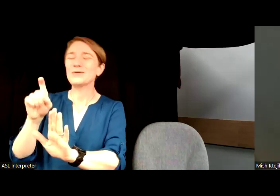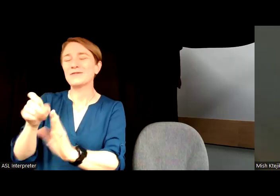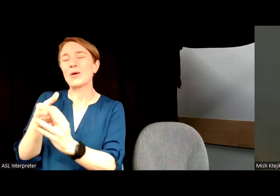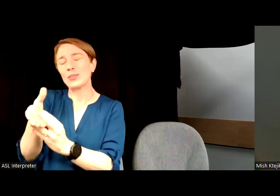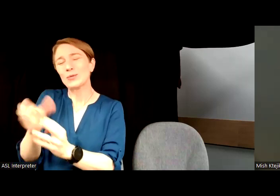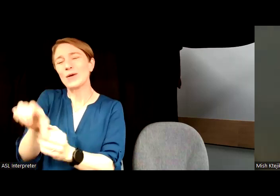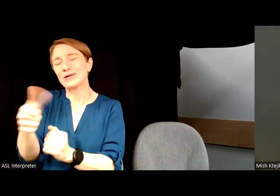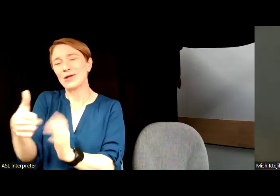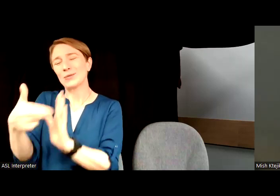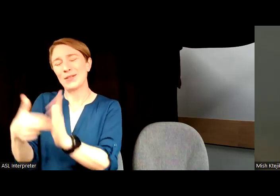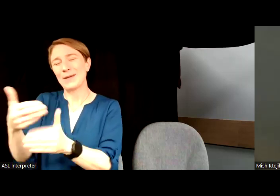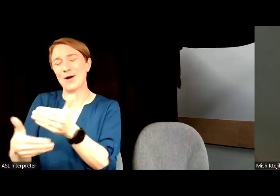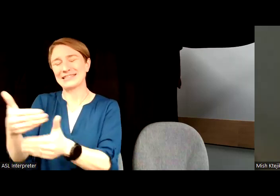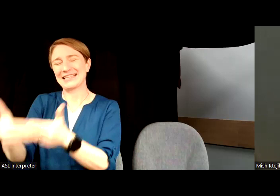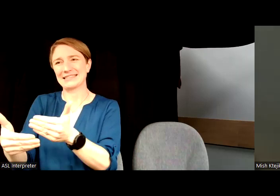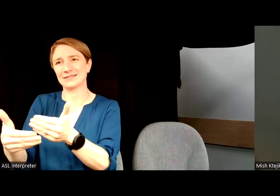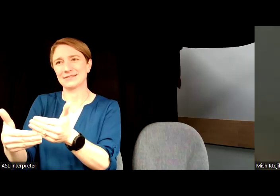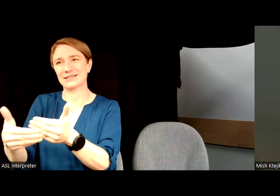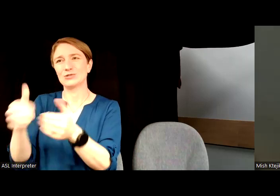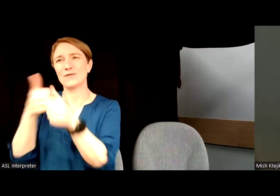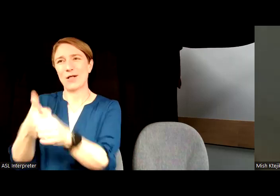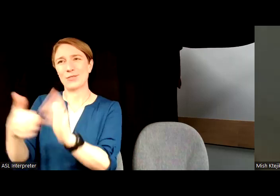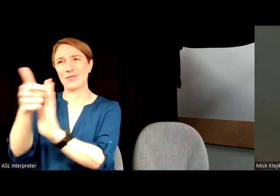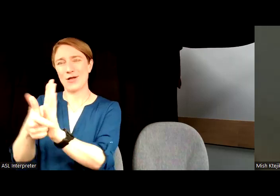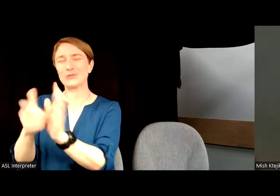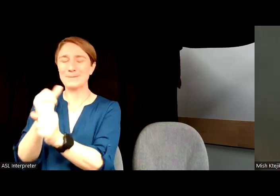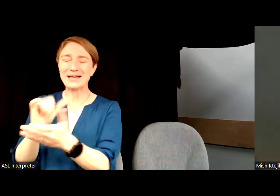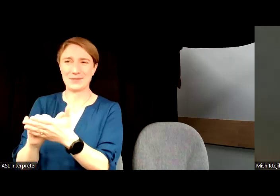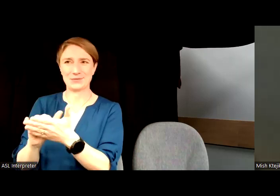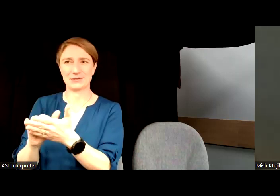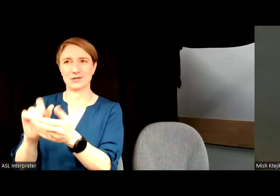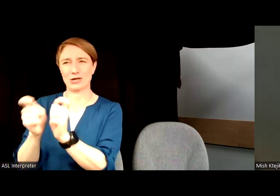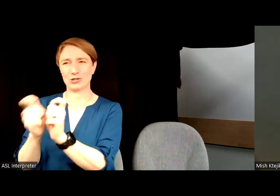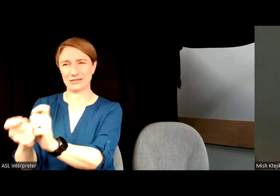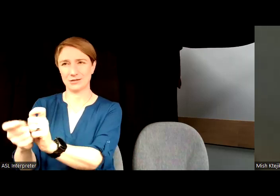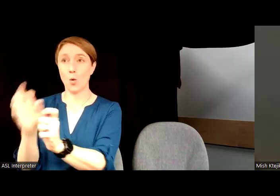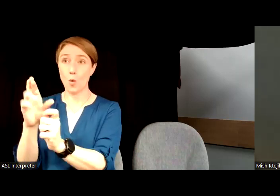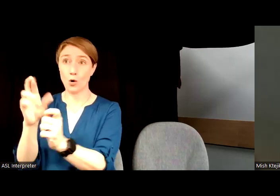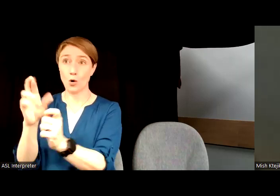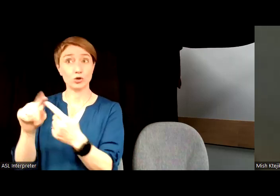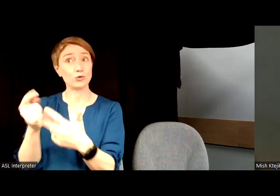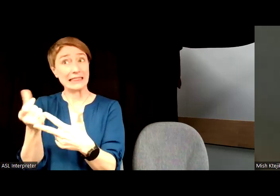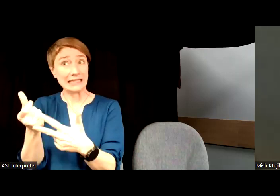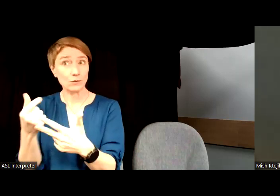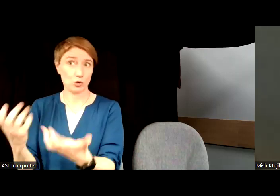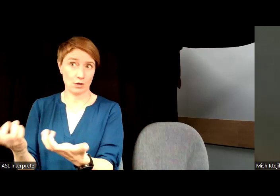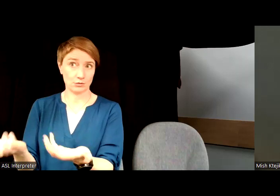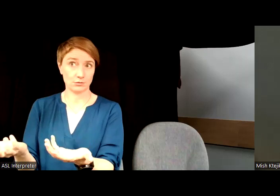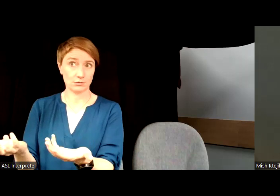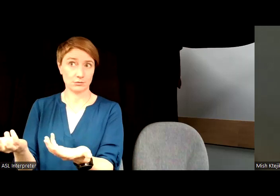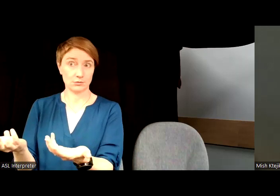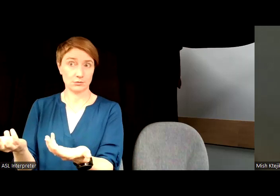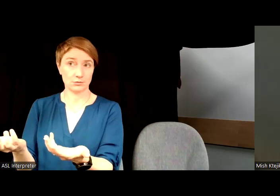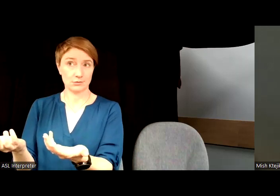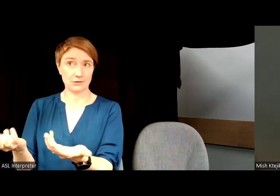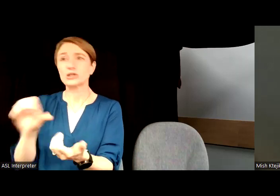another rulemaking process under the law to make those amendments or to delete out what you want to delete out.